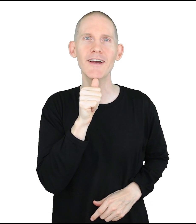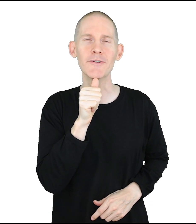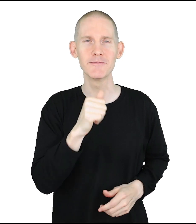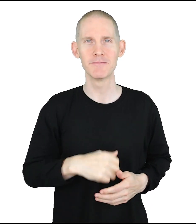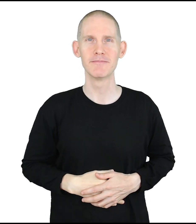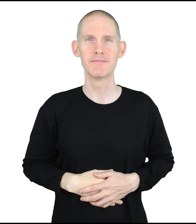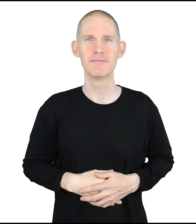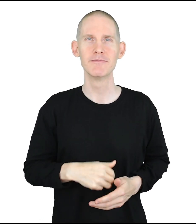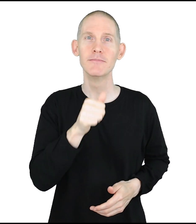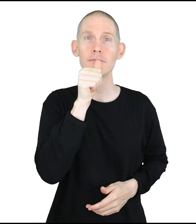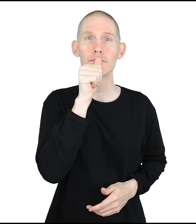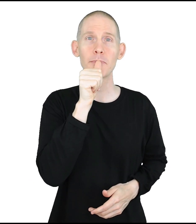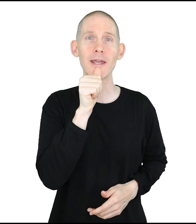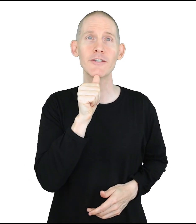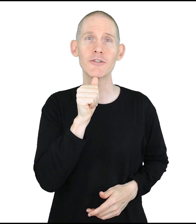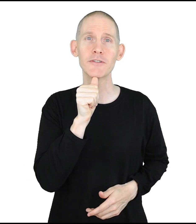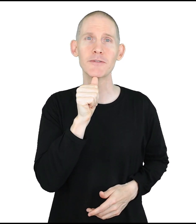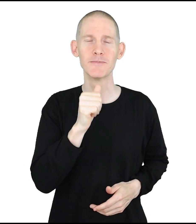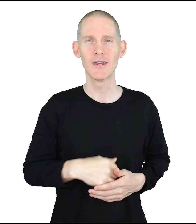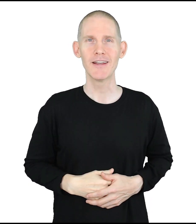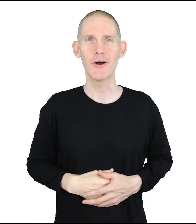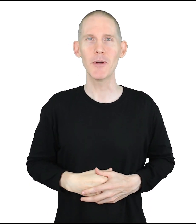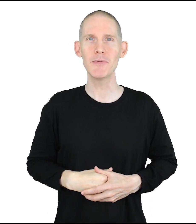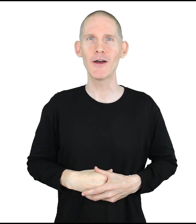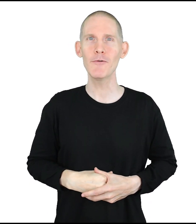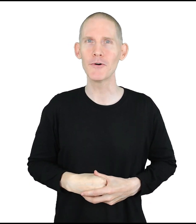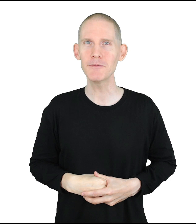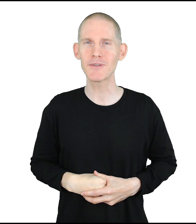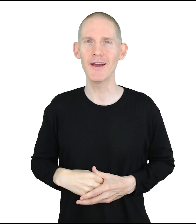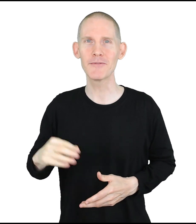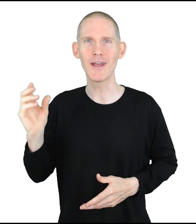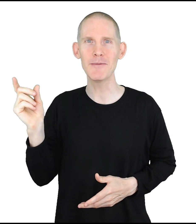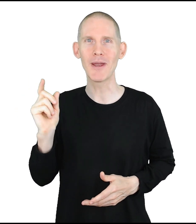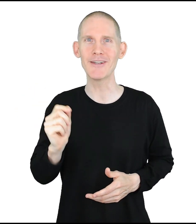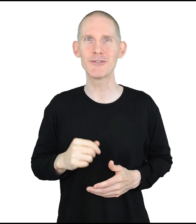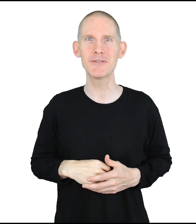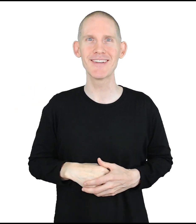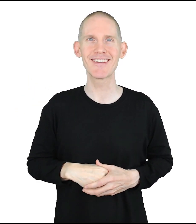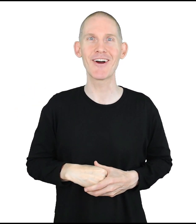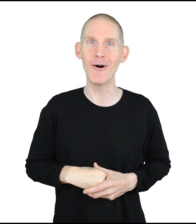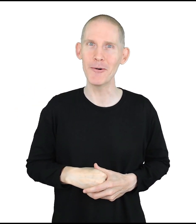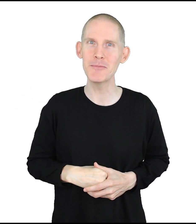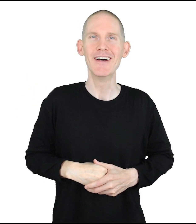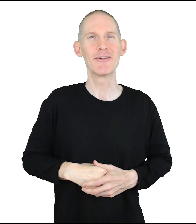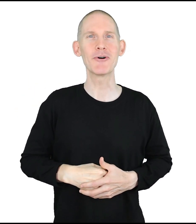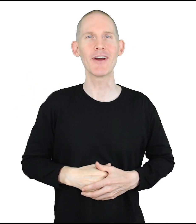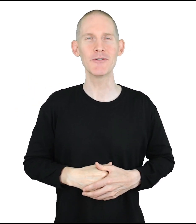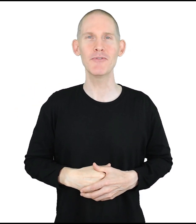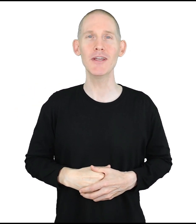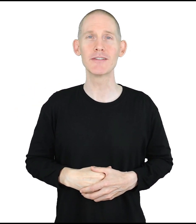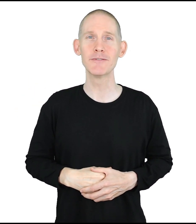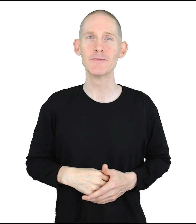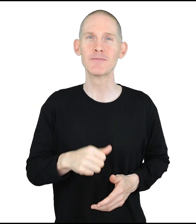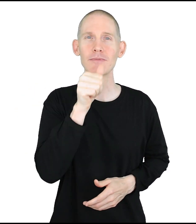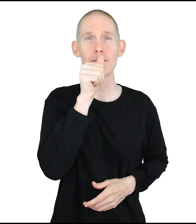dominant hand. Going to make an A from the alphabet. Go like this, fingers together, fingers down, thumb alongside. We're going to use the back part of the thumb. We're going to start